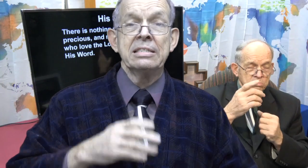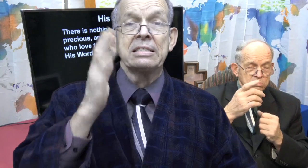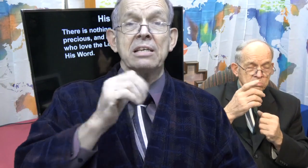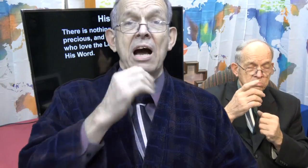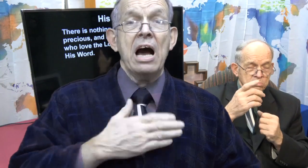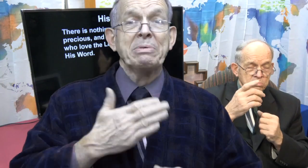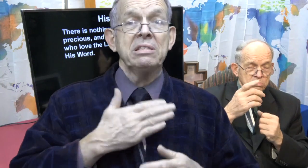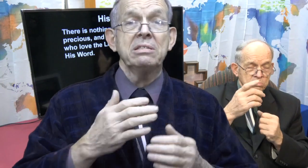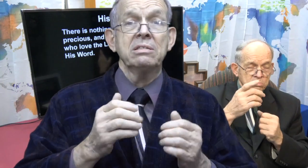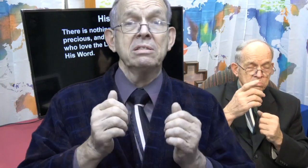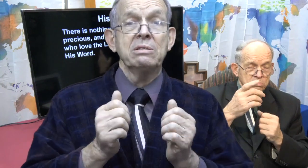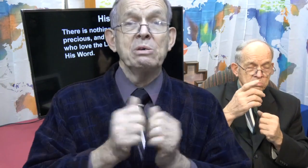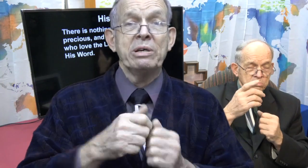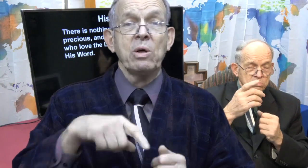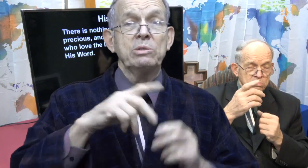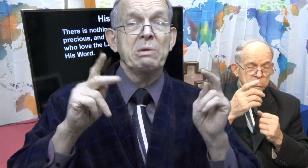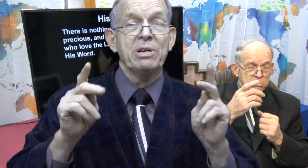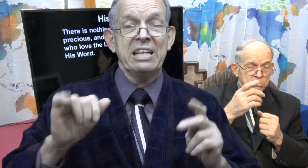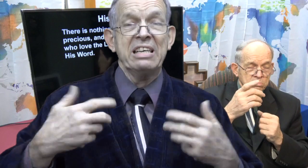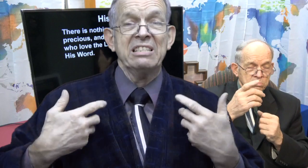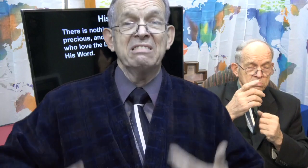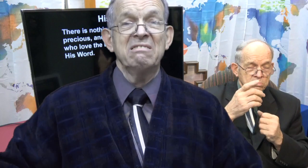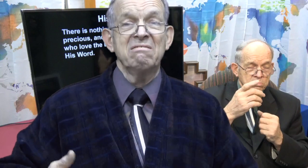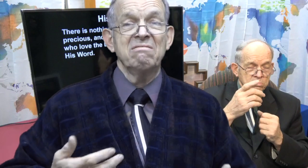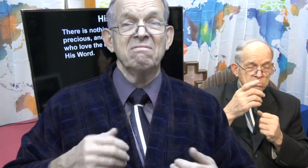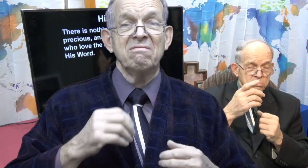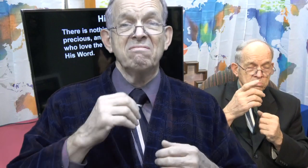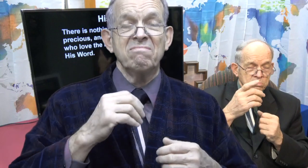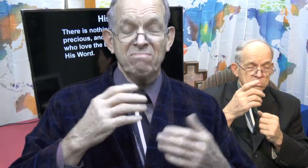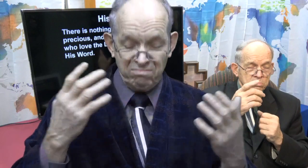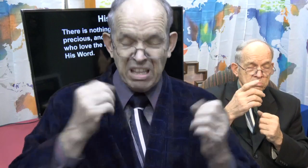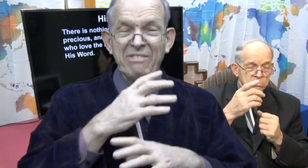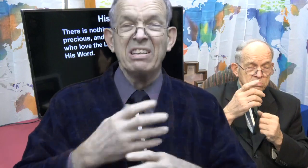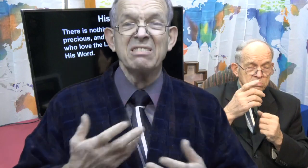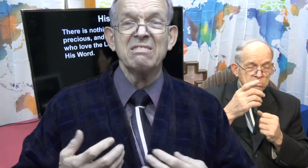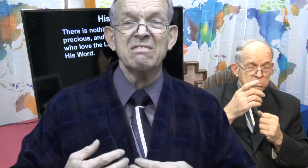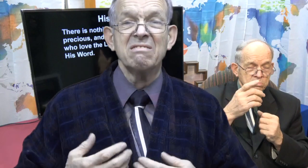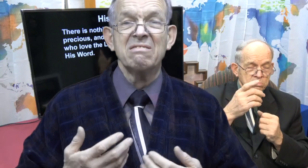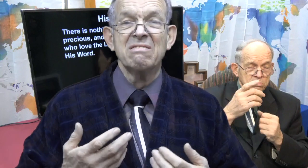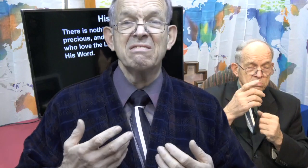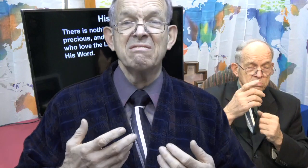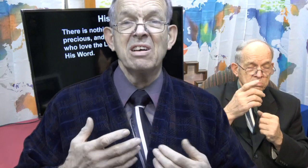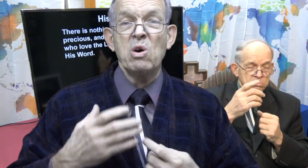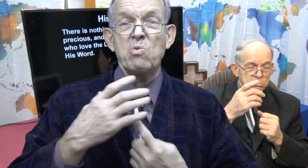righteousness. You're not happy with those people like this. That thing. Whoop